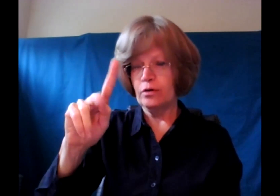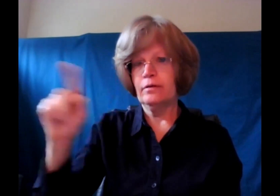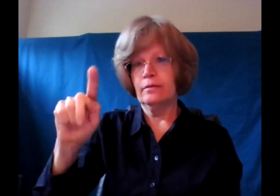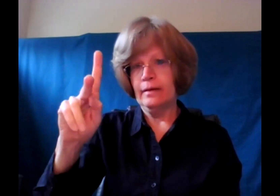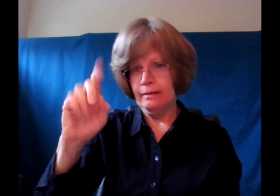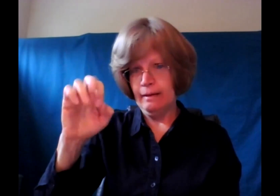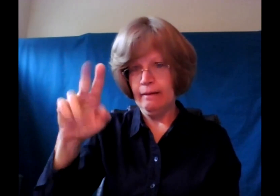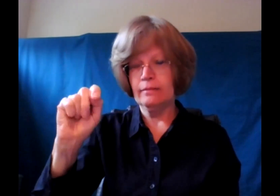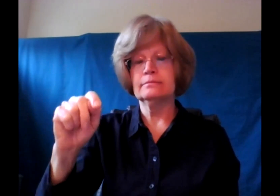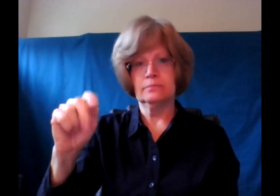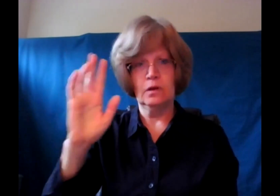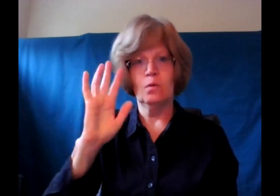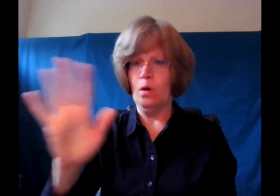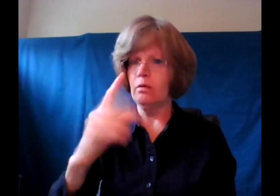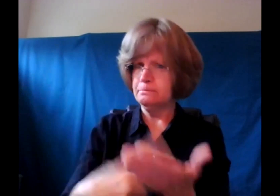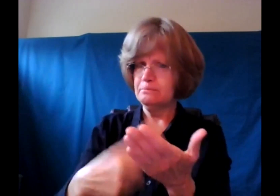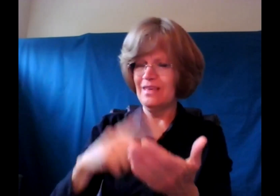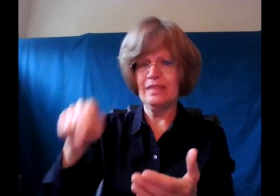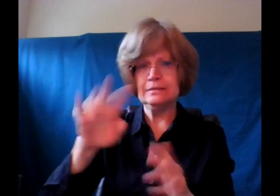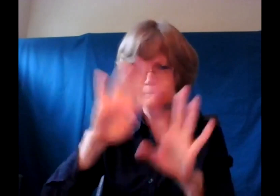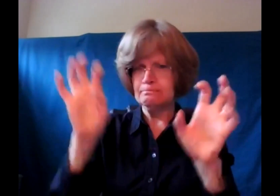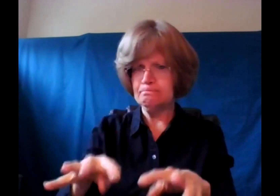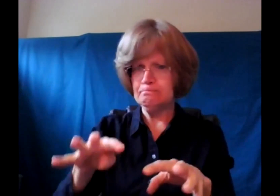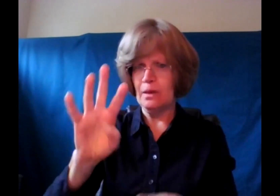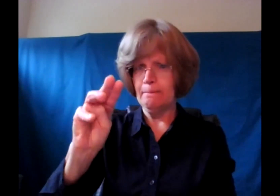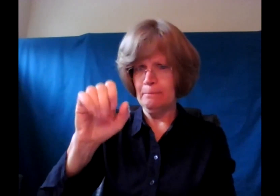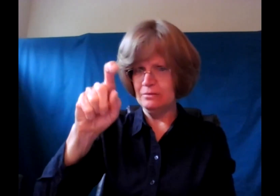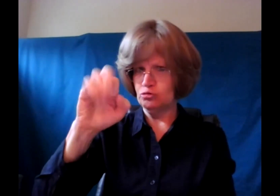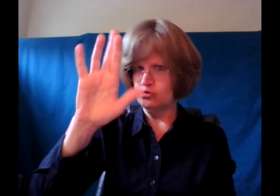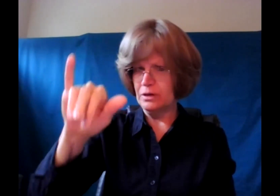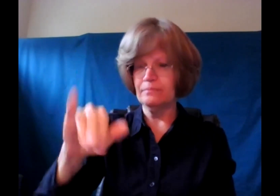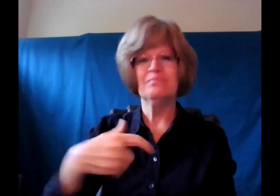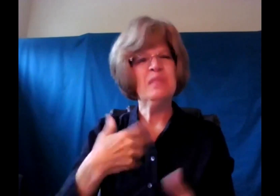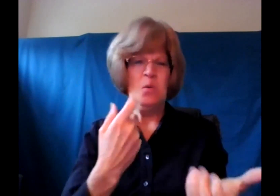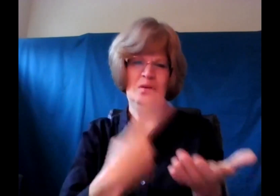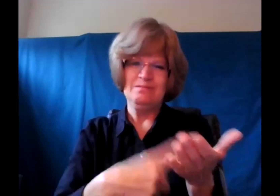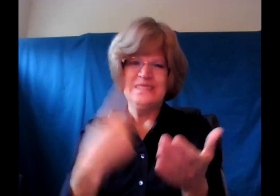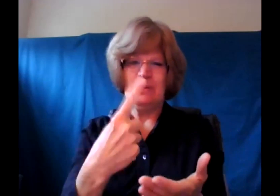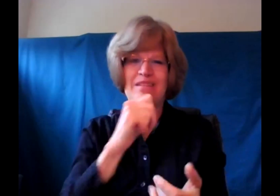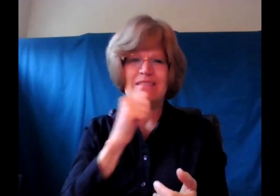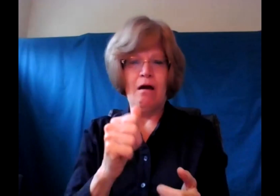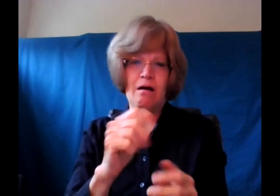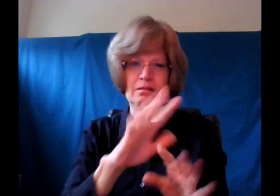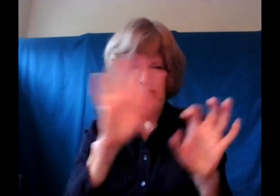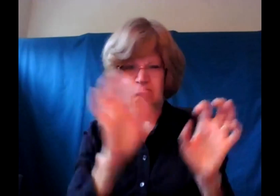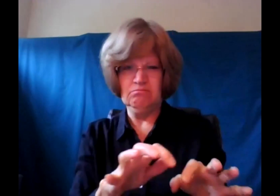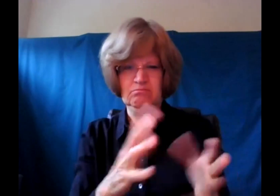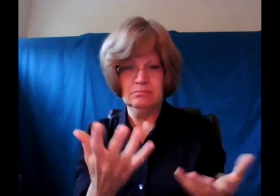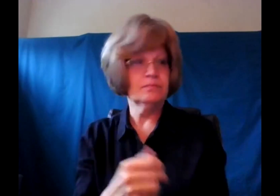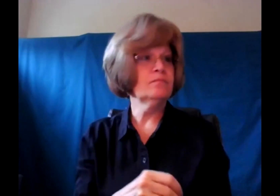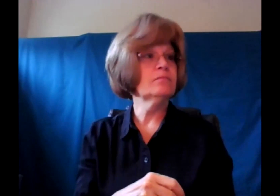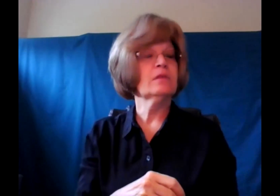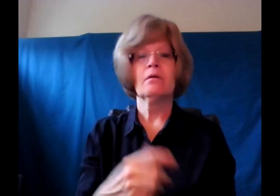But I want to talk to you about something that's not as much a mystery. So I have a question.